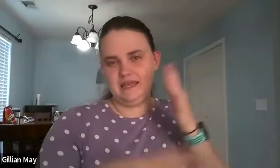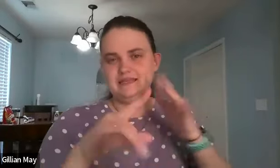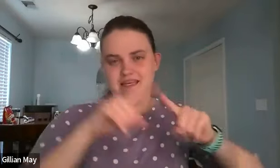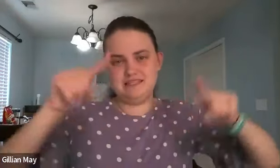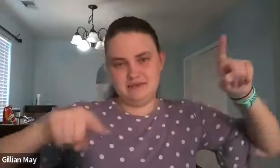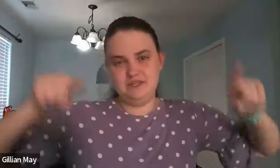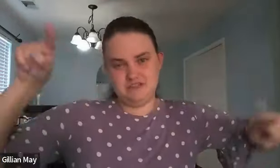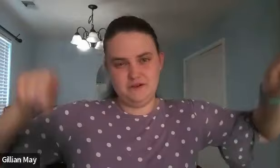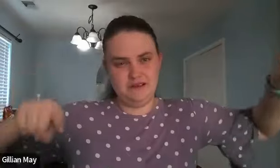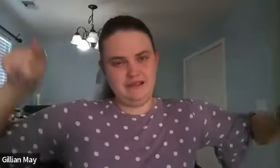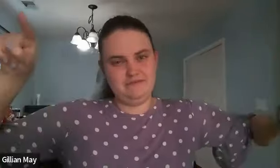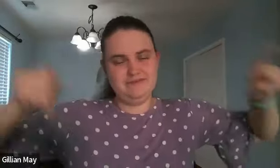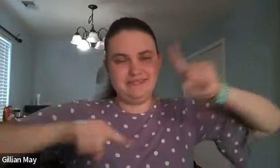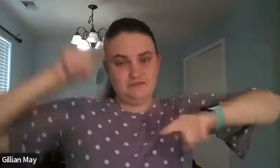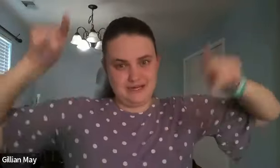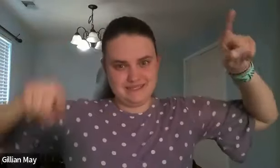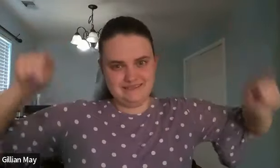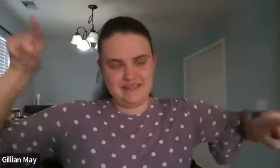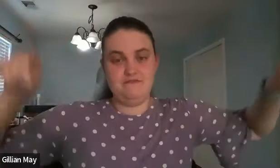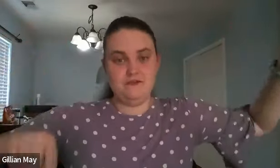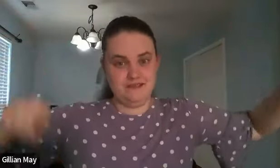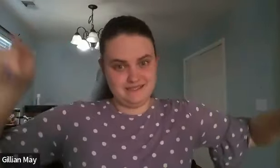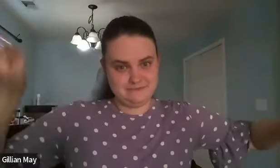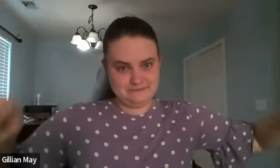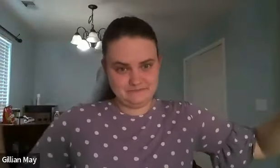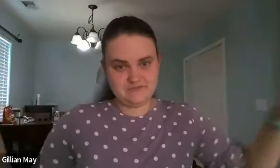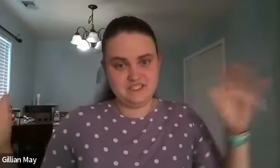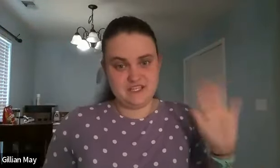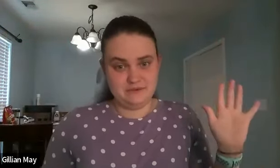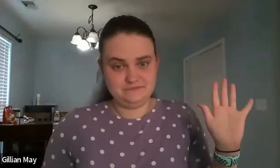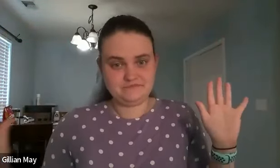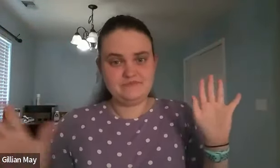It's because it can be just very different. It varies. So